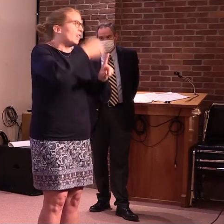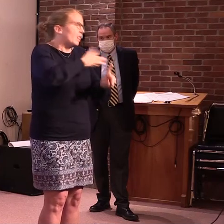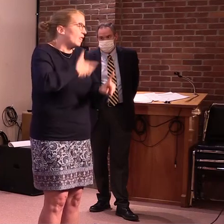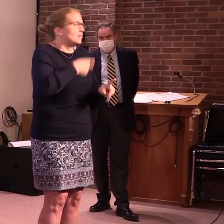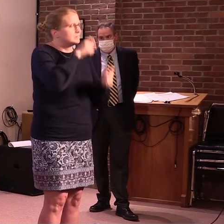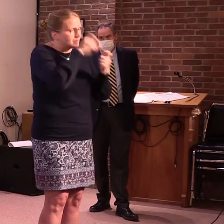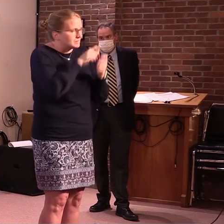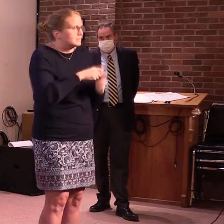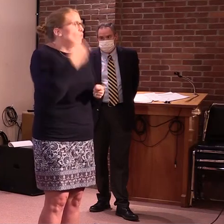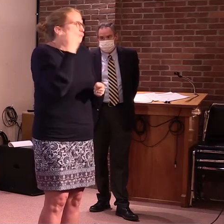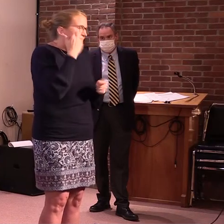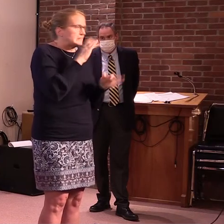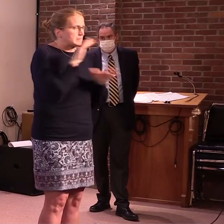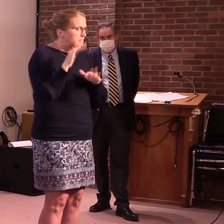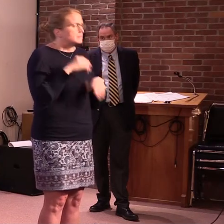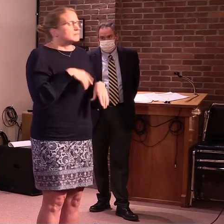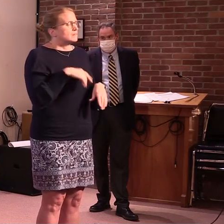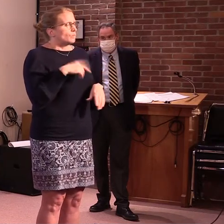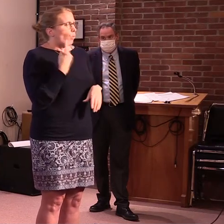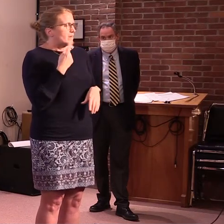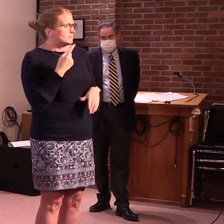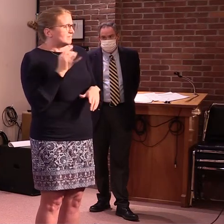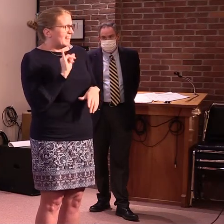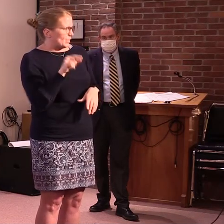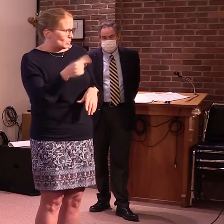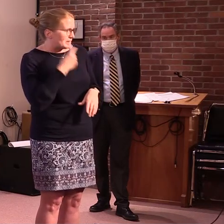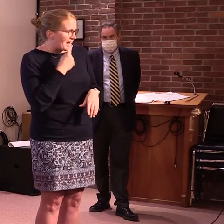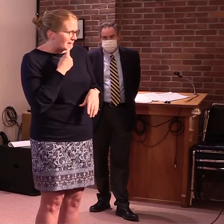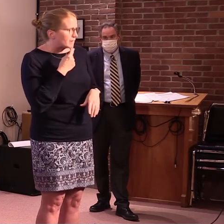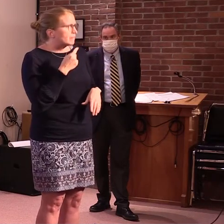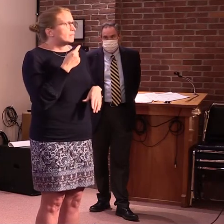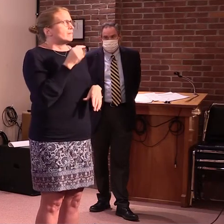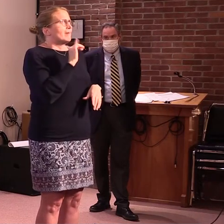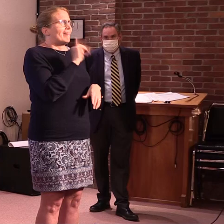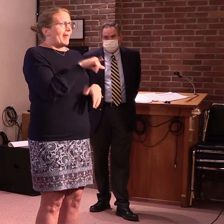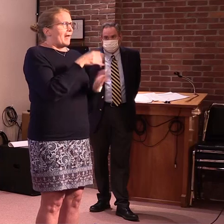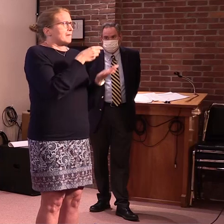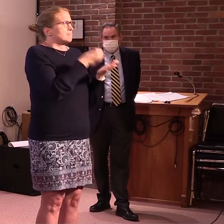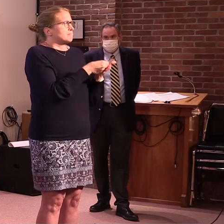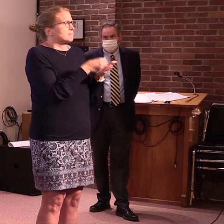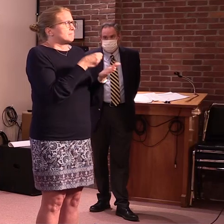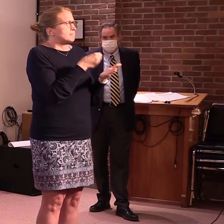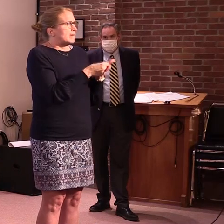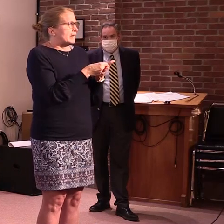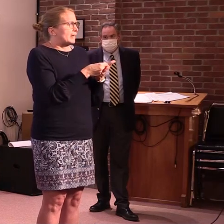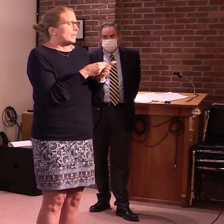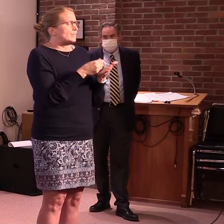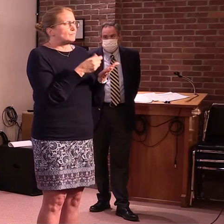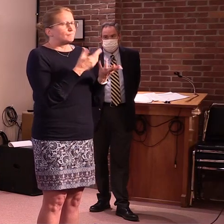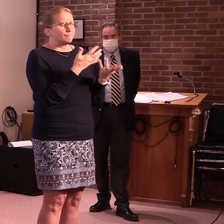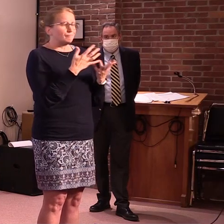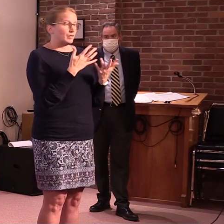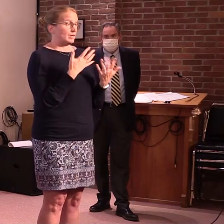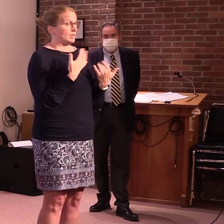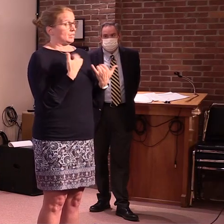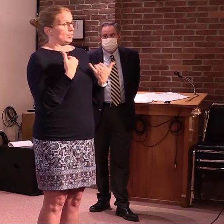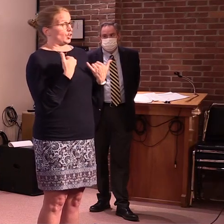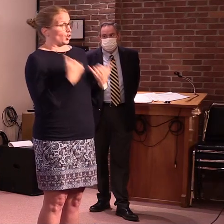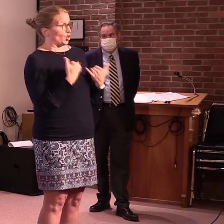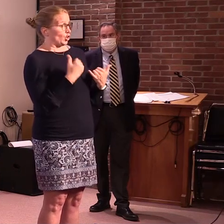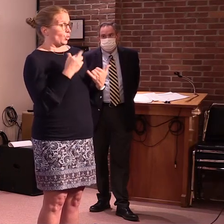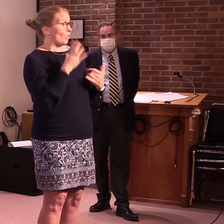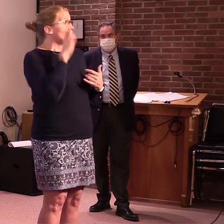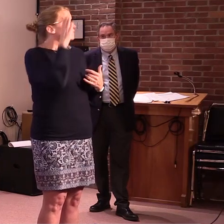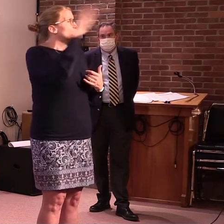them was what you said, was to how the fund sort of current or future